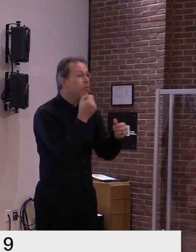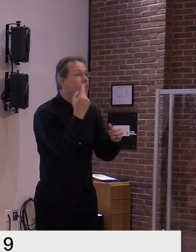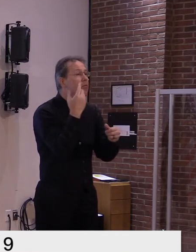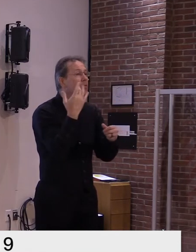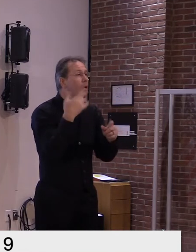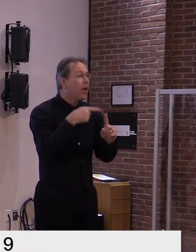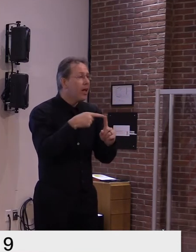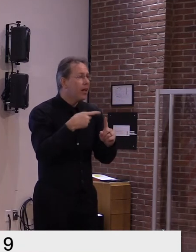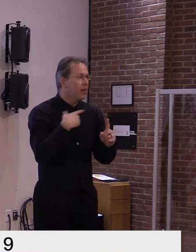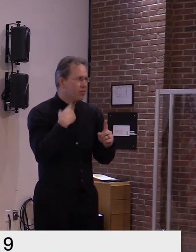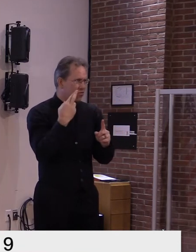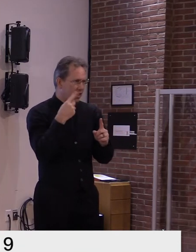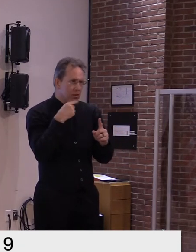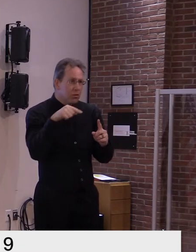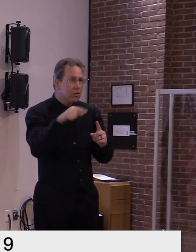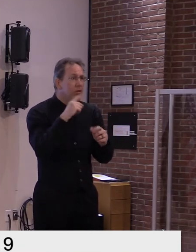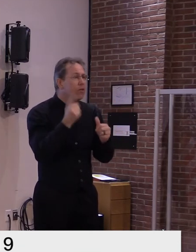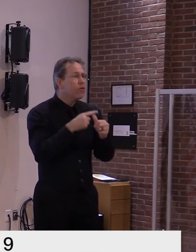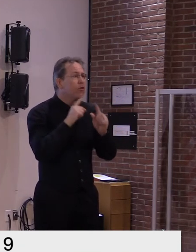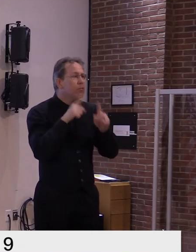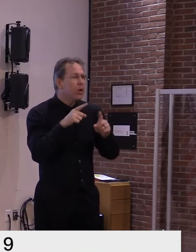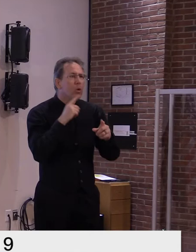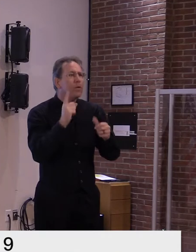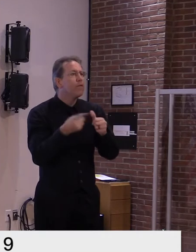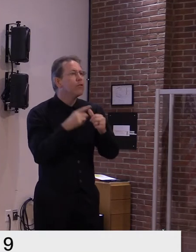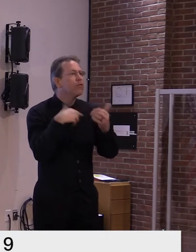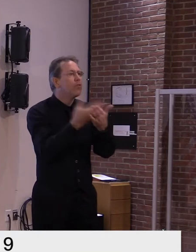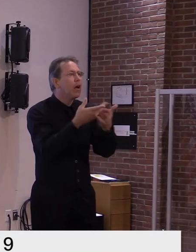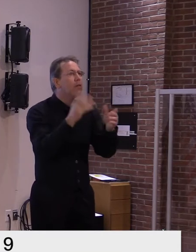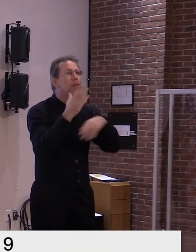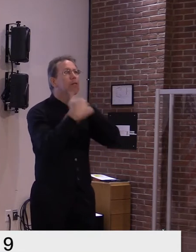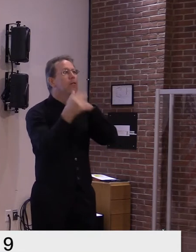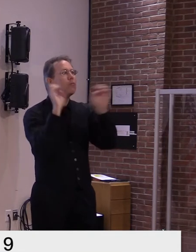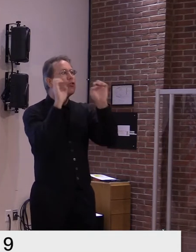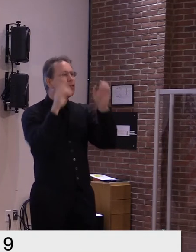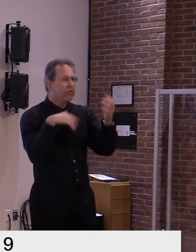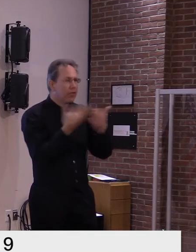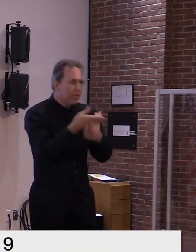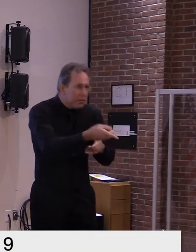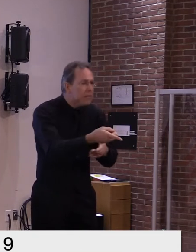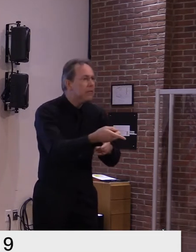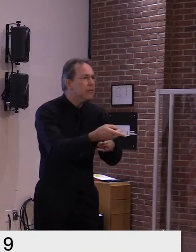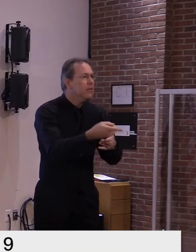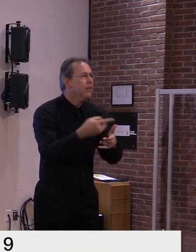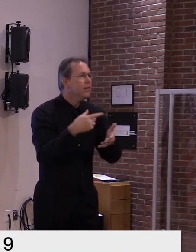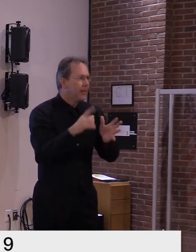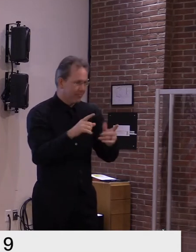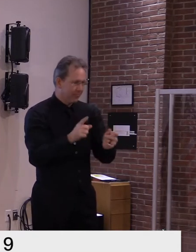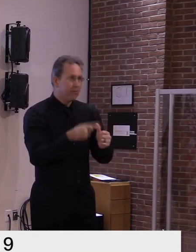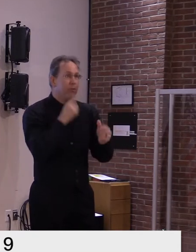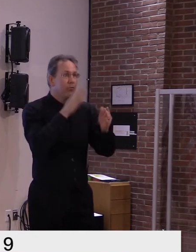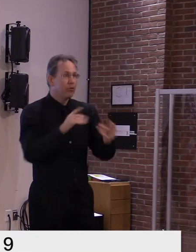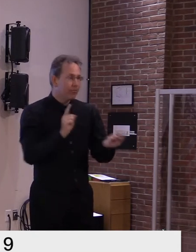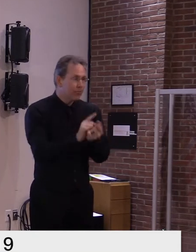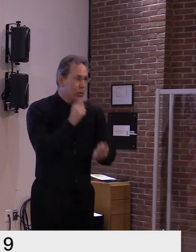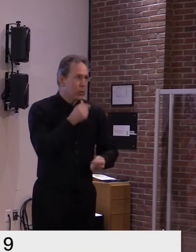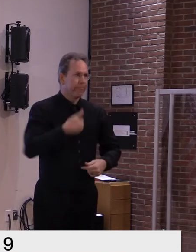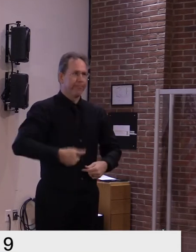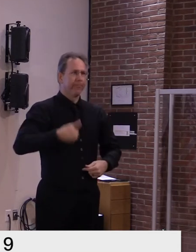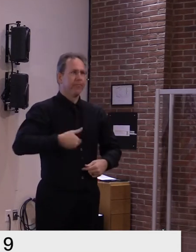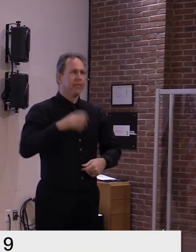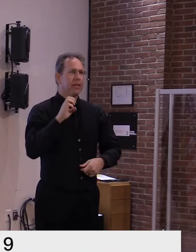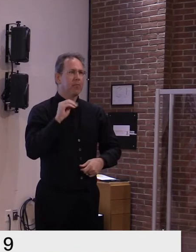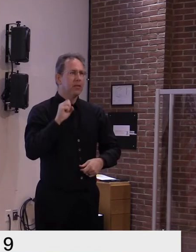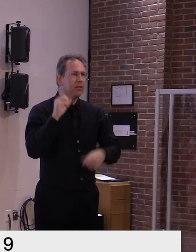first responders, as I talked about, are actually the first on the scene that are giving